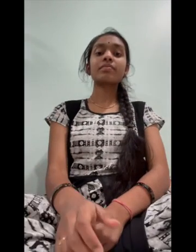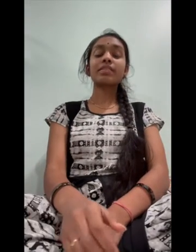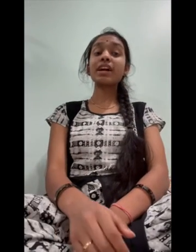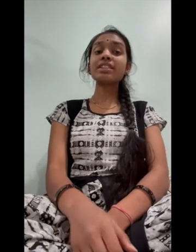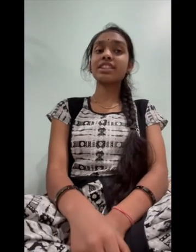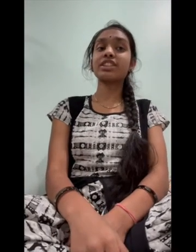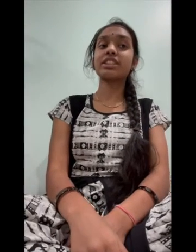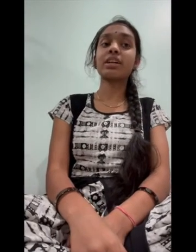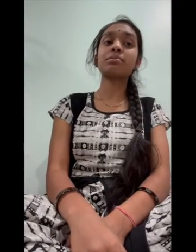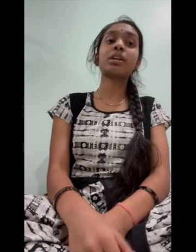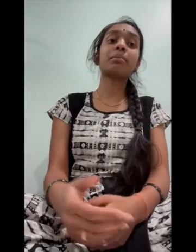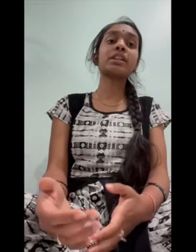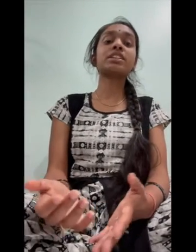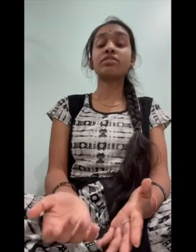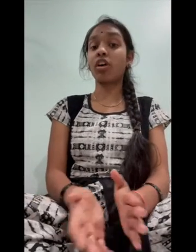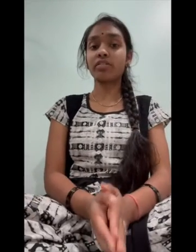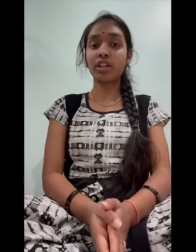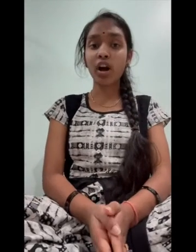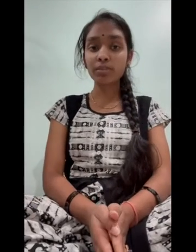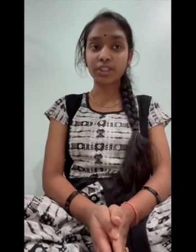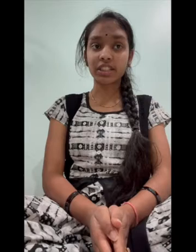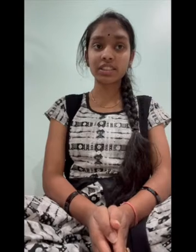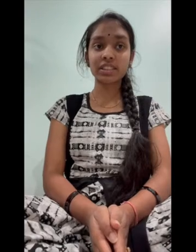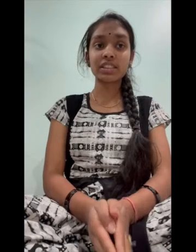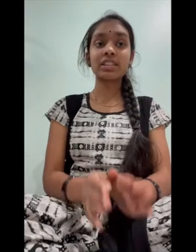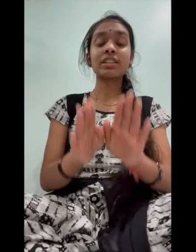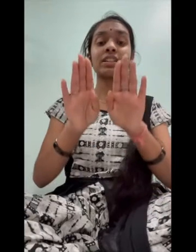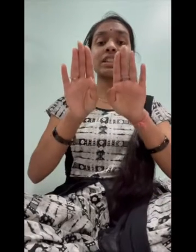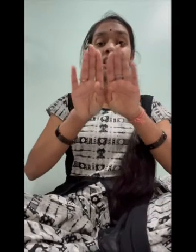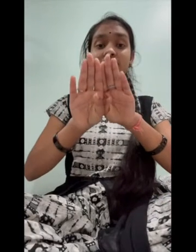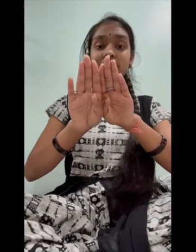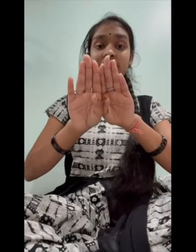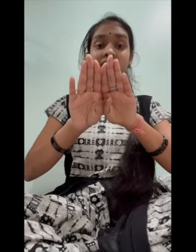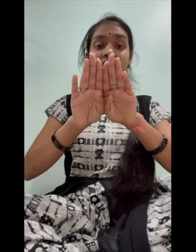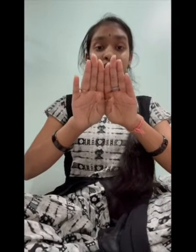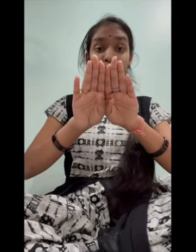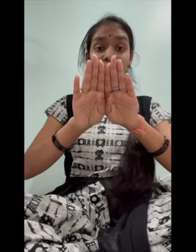Now I'll teach you some commands involving objects. This is a door.